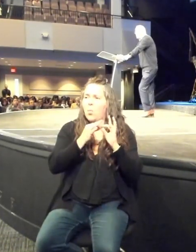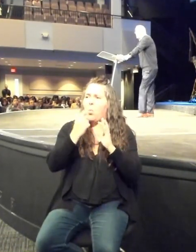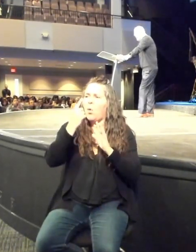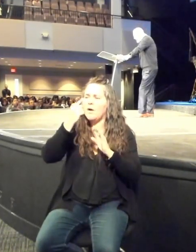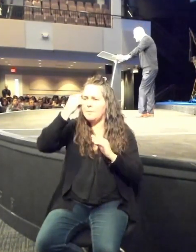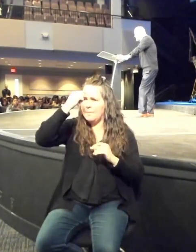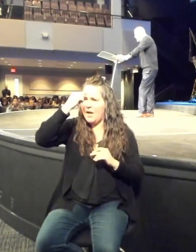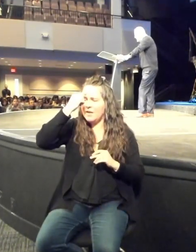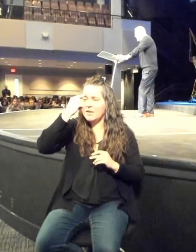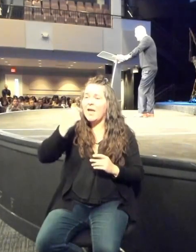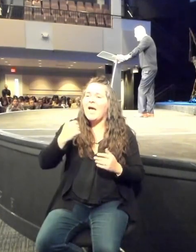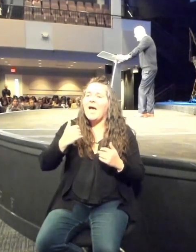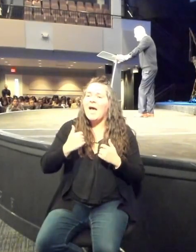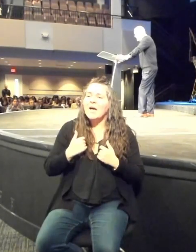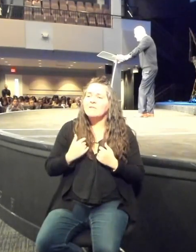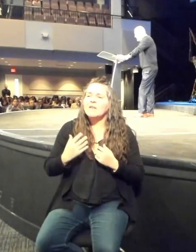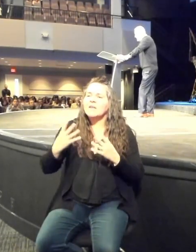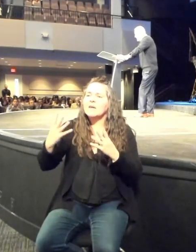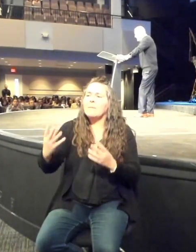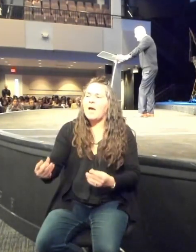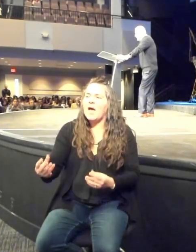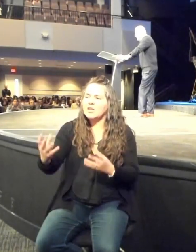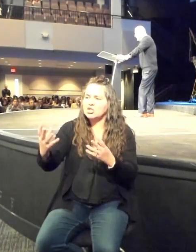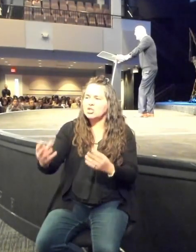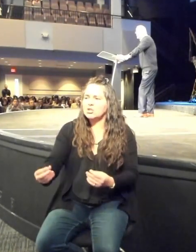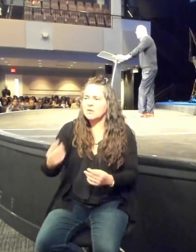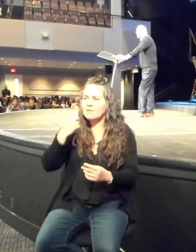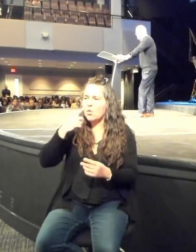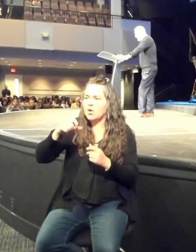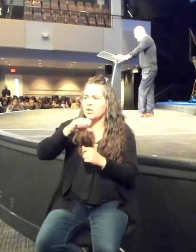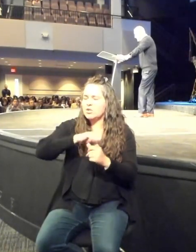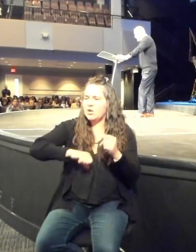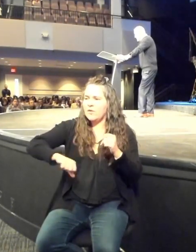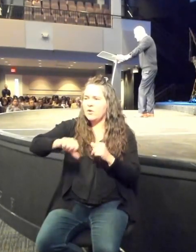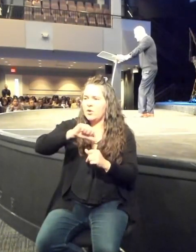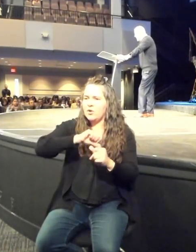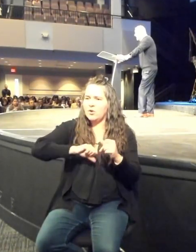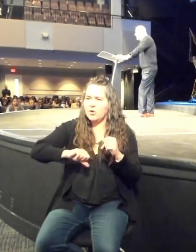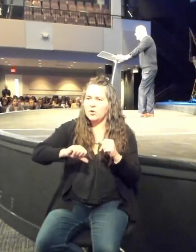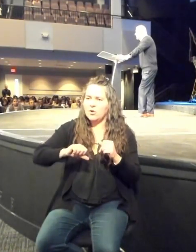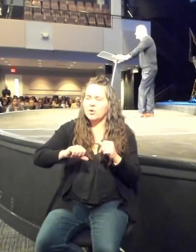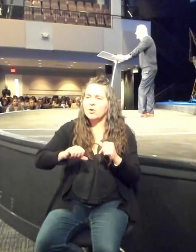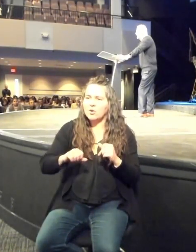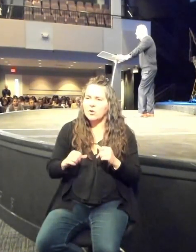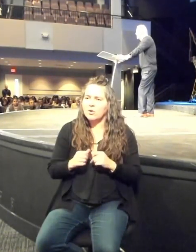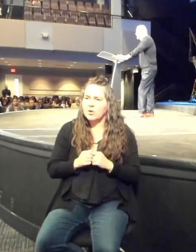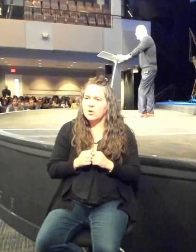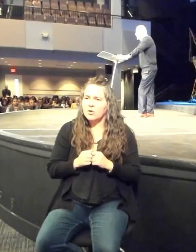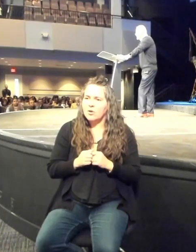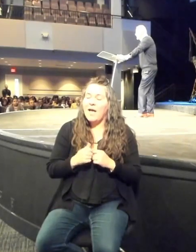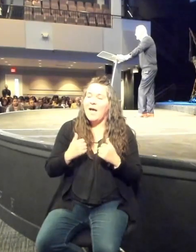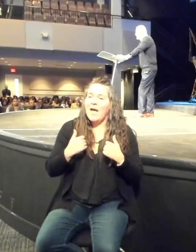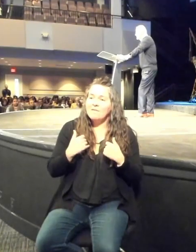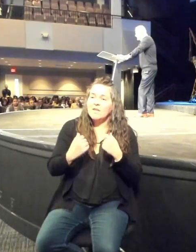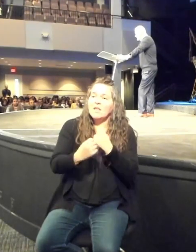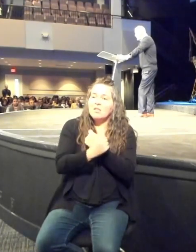Having compassion for one another. Love as brothers. Be, what's the next word